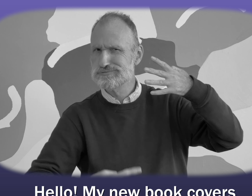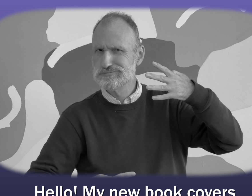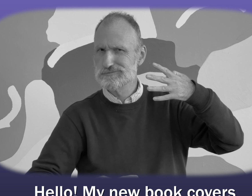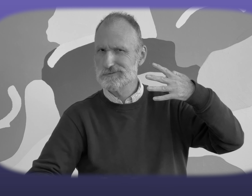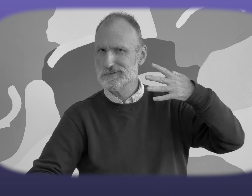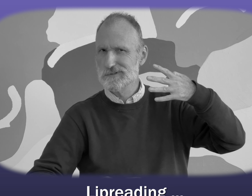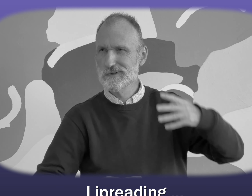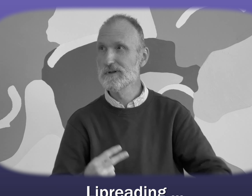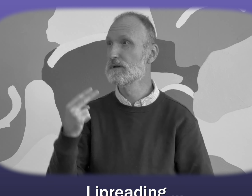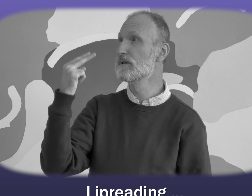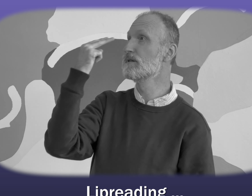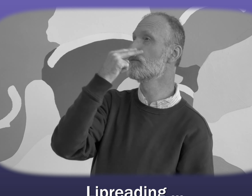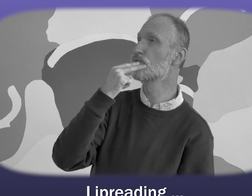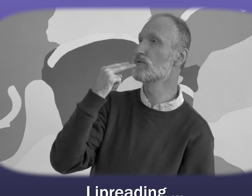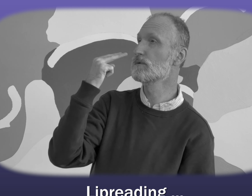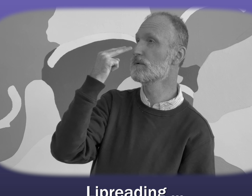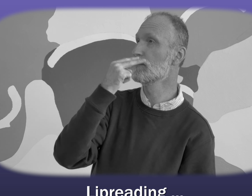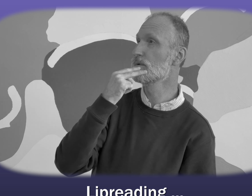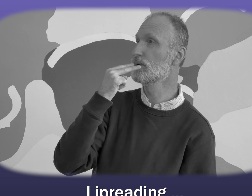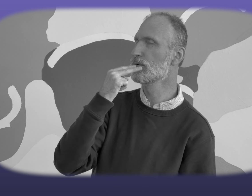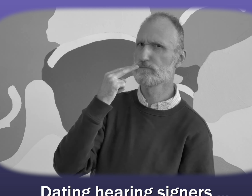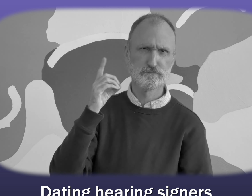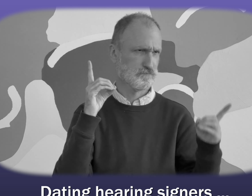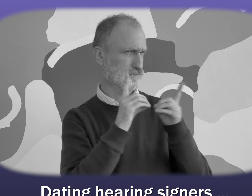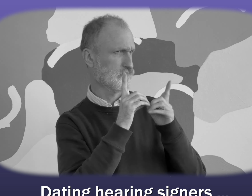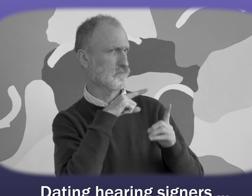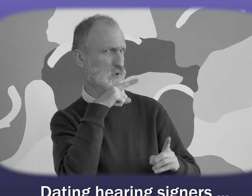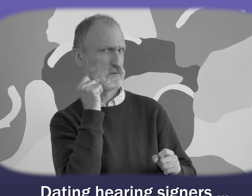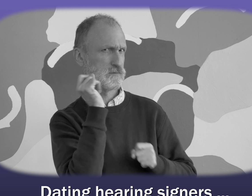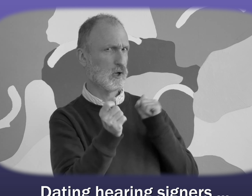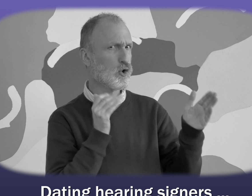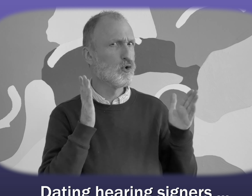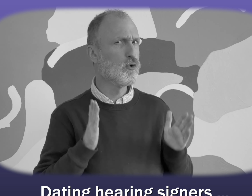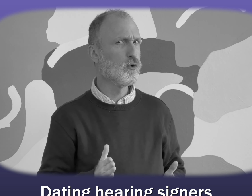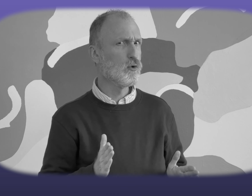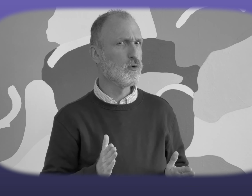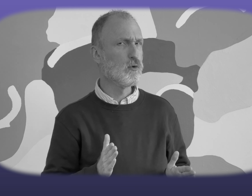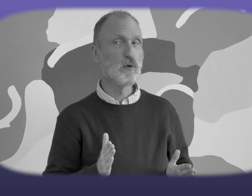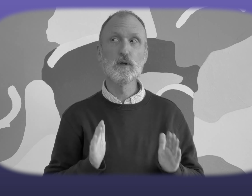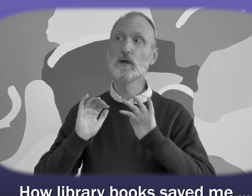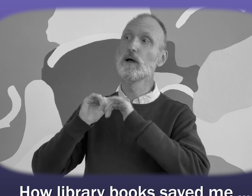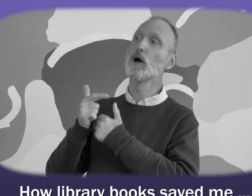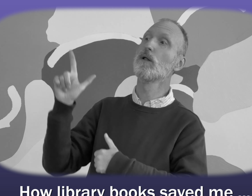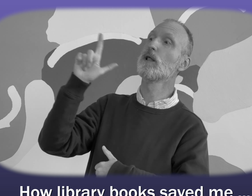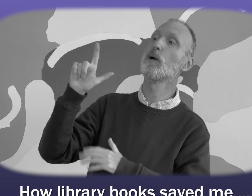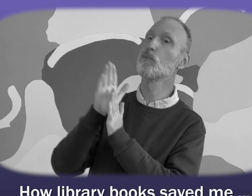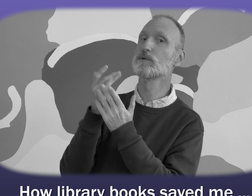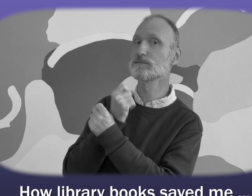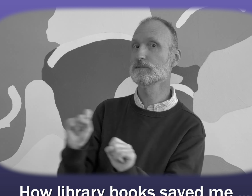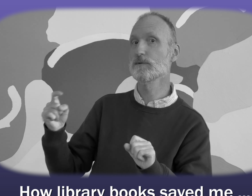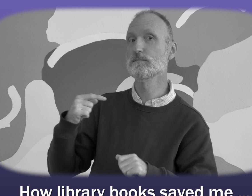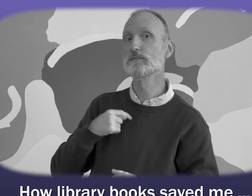topics such as lip reading, dating hearing signers, how library